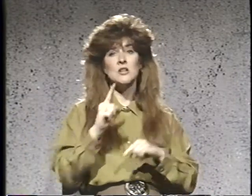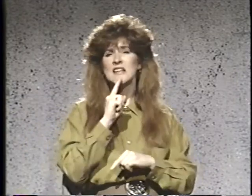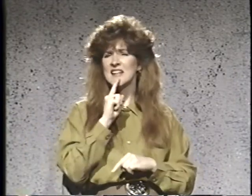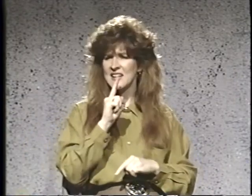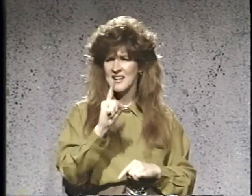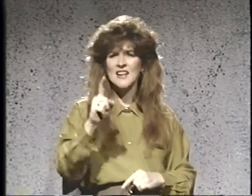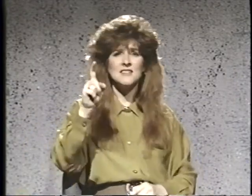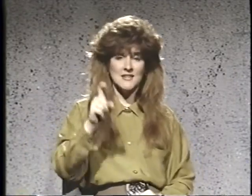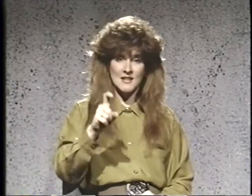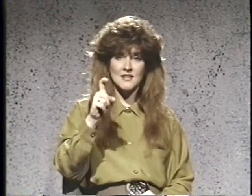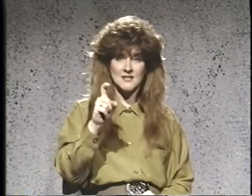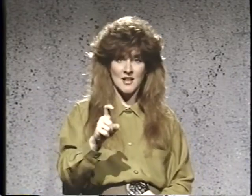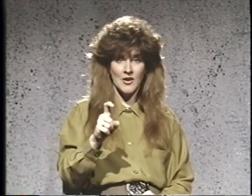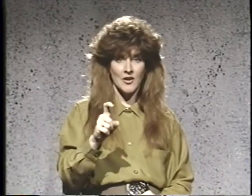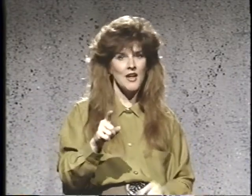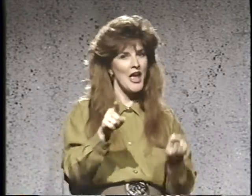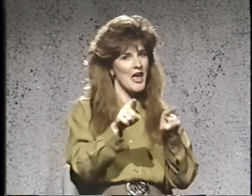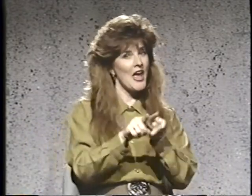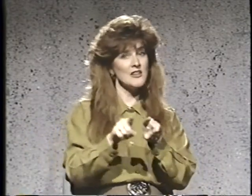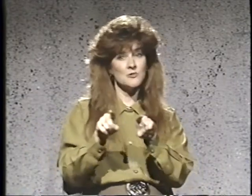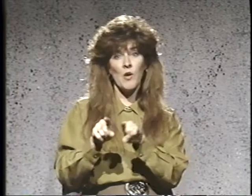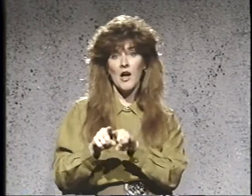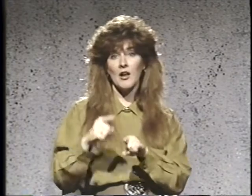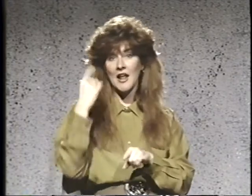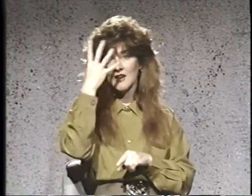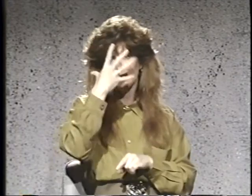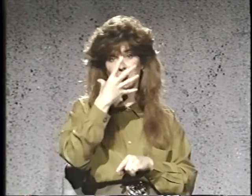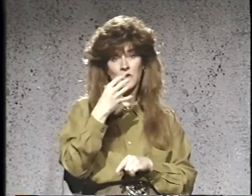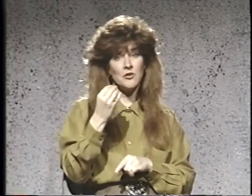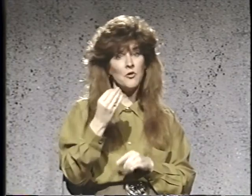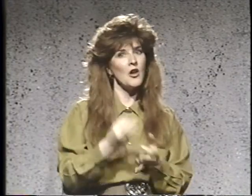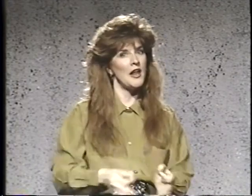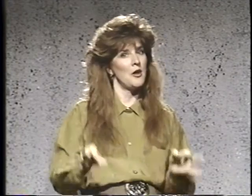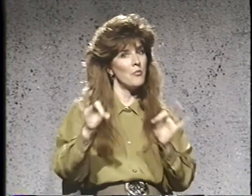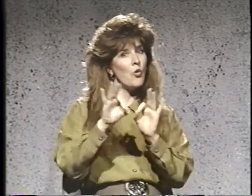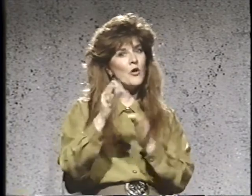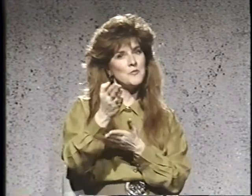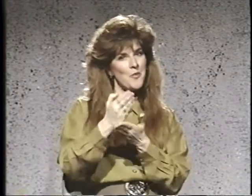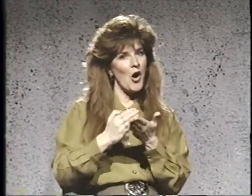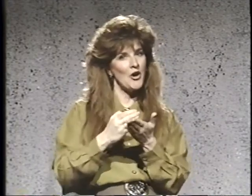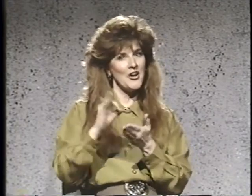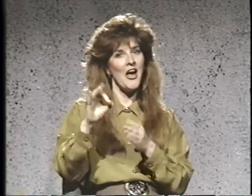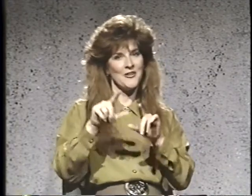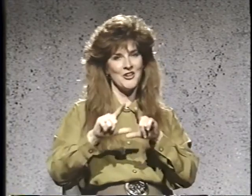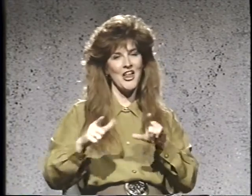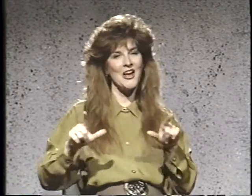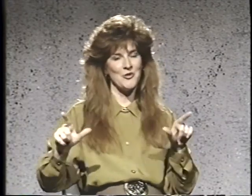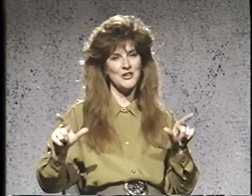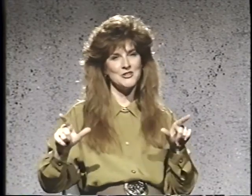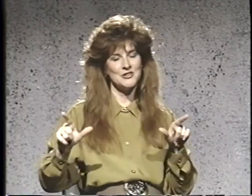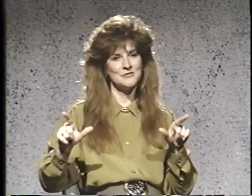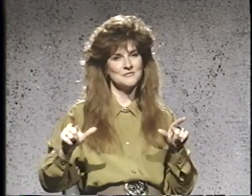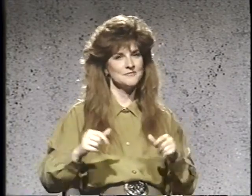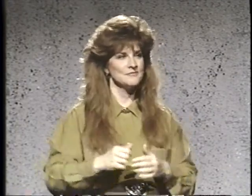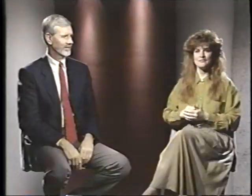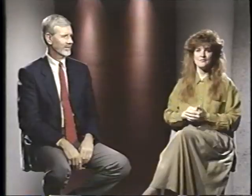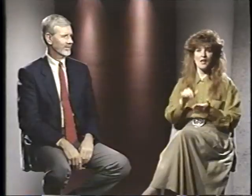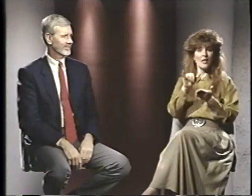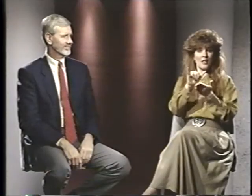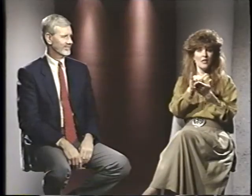it is necessary, as well as a beautiful and important part of the language.